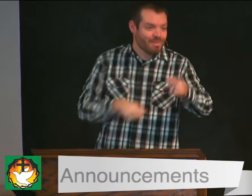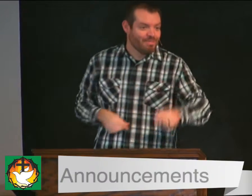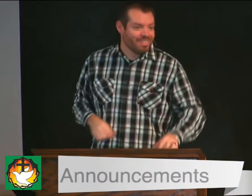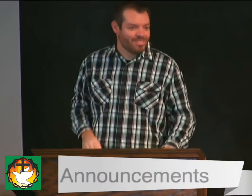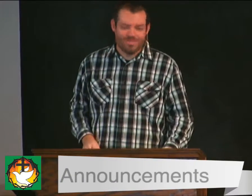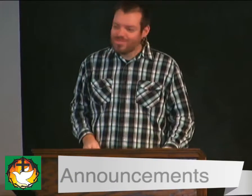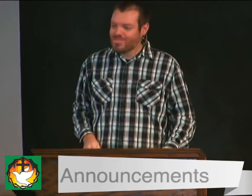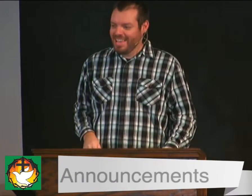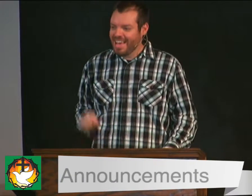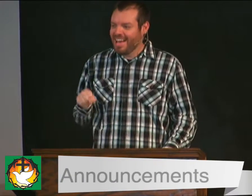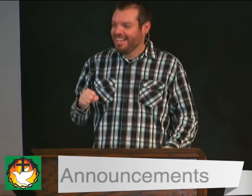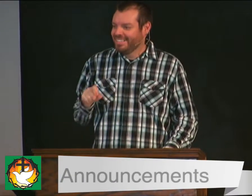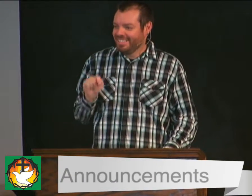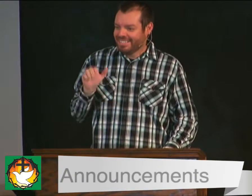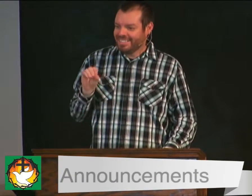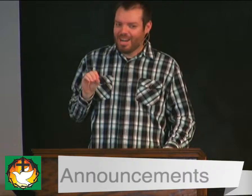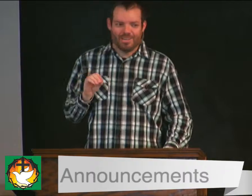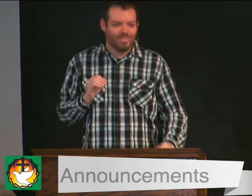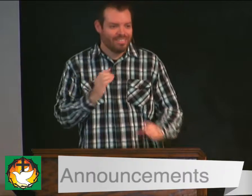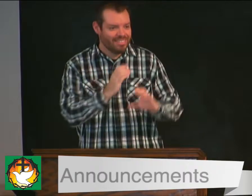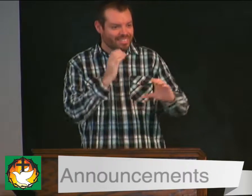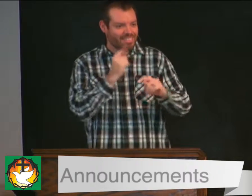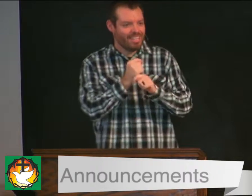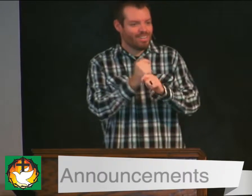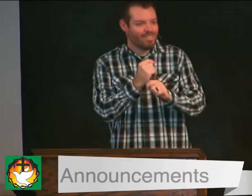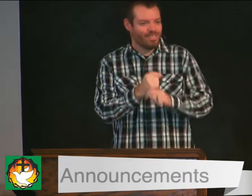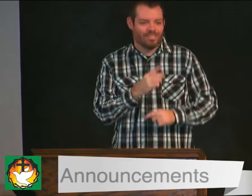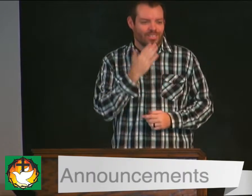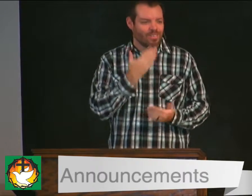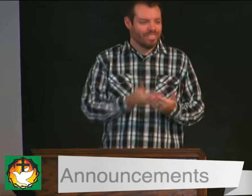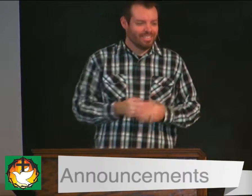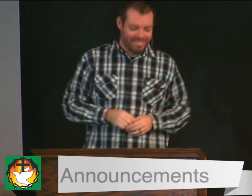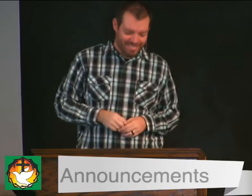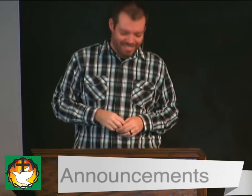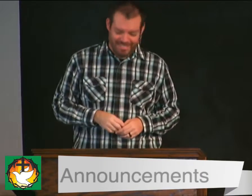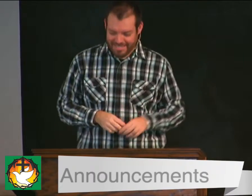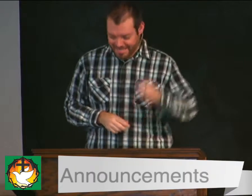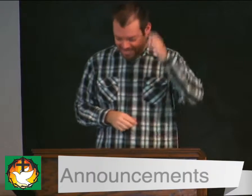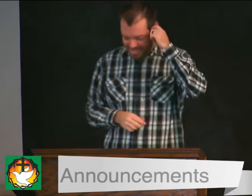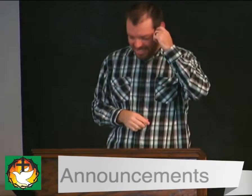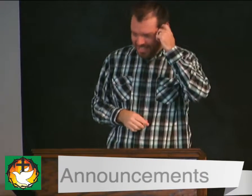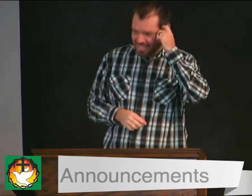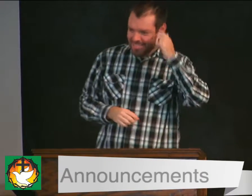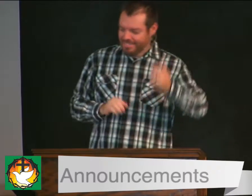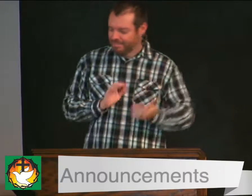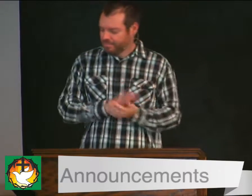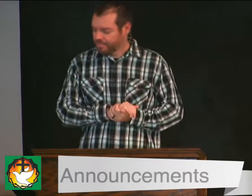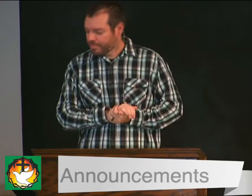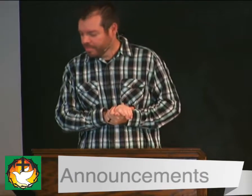place, remember? Ooh, yeah. The taco truck was so good.